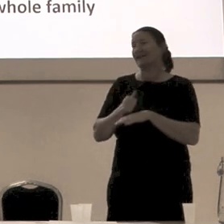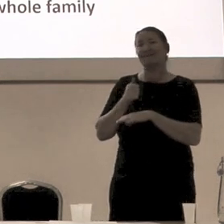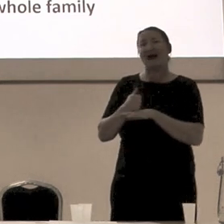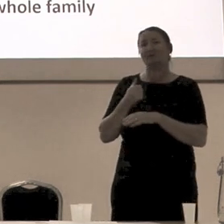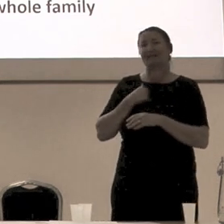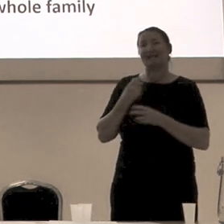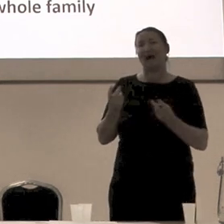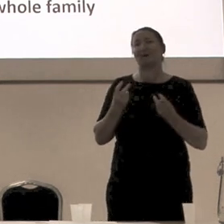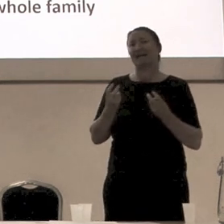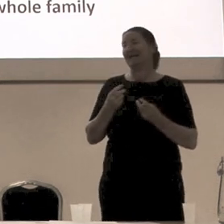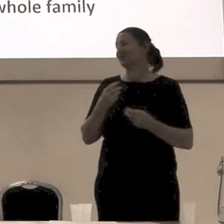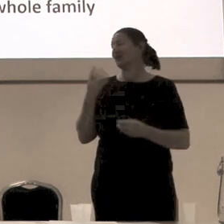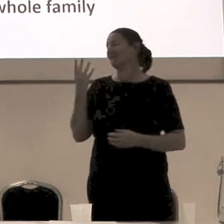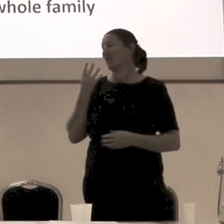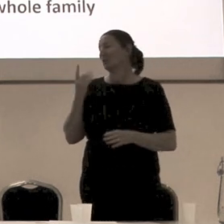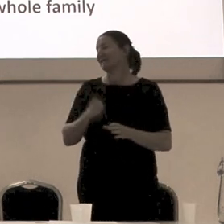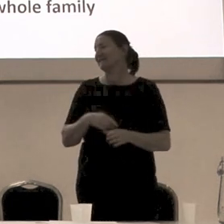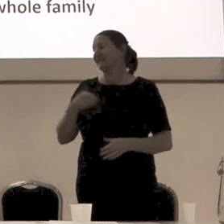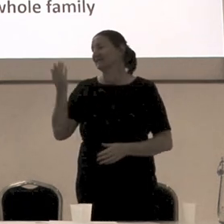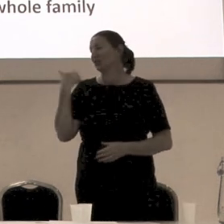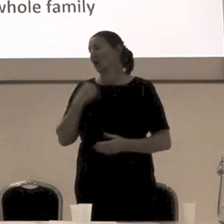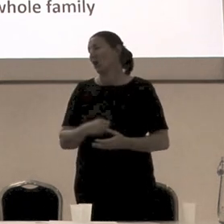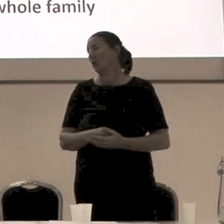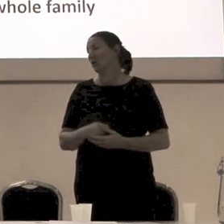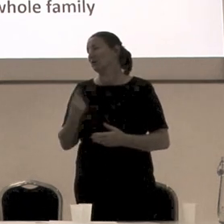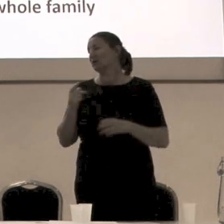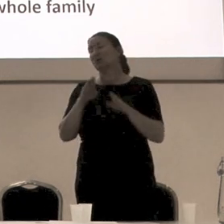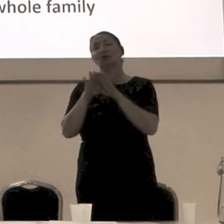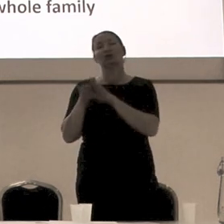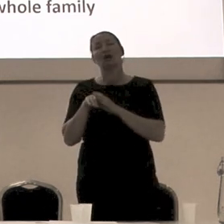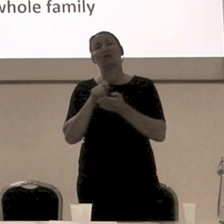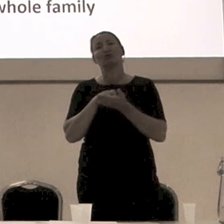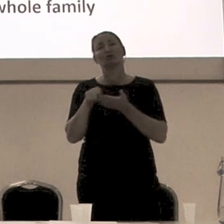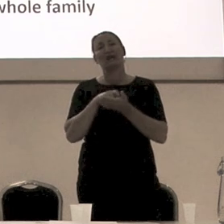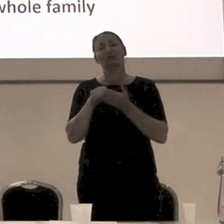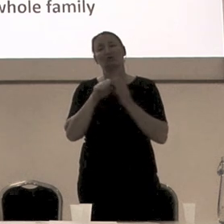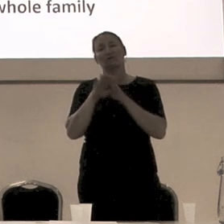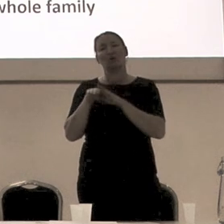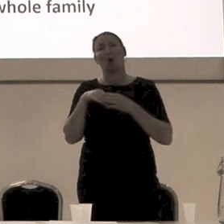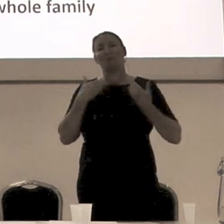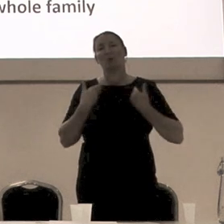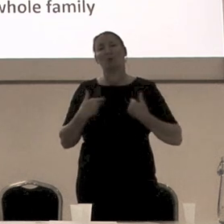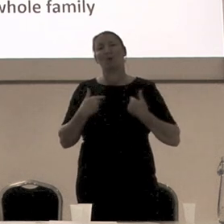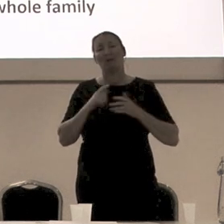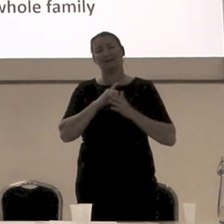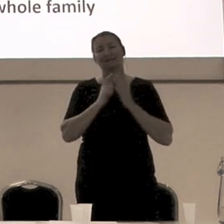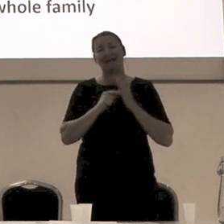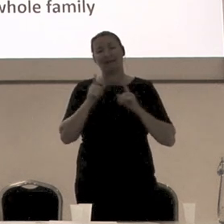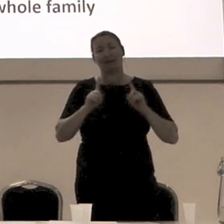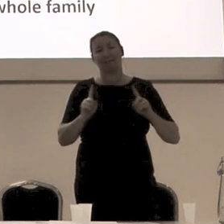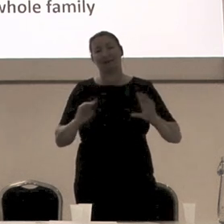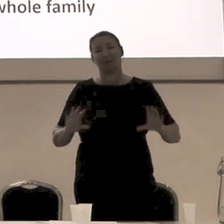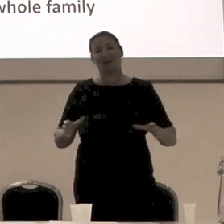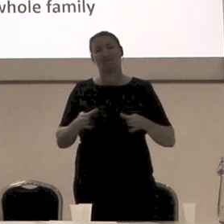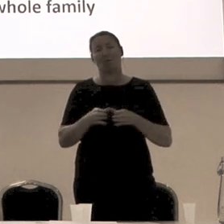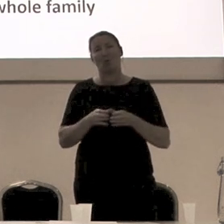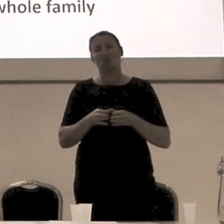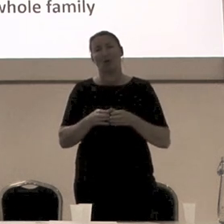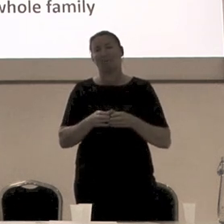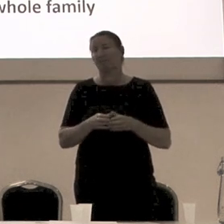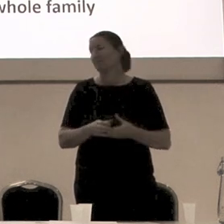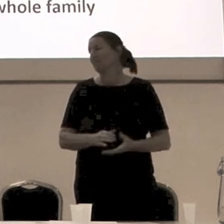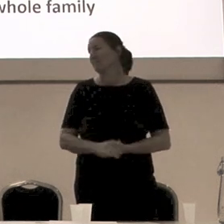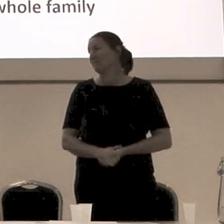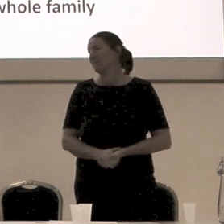ago. And he's the General Secretary of the Commonwealth Disabled People's Forum, and he runs World of Inclusion, amongst many